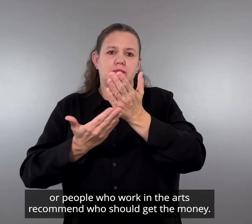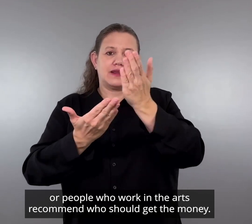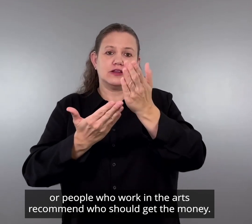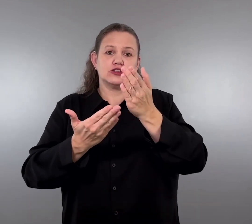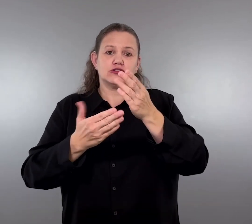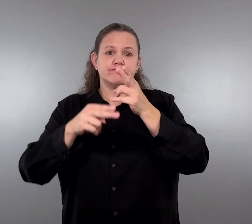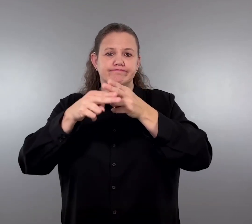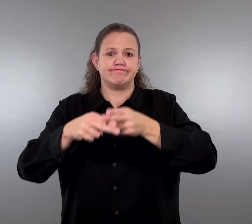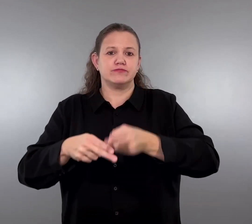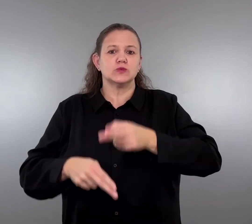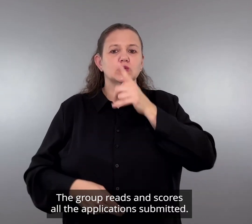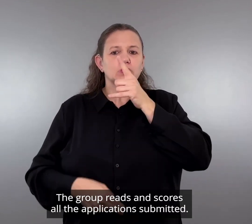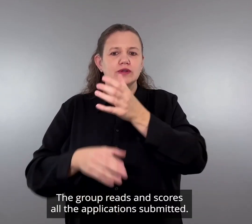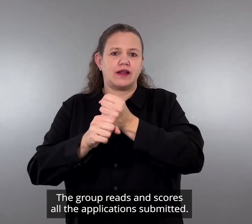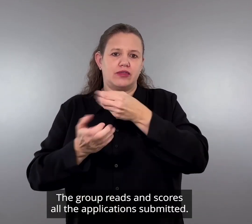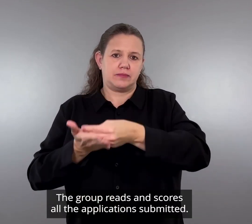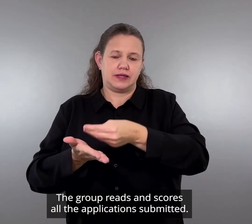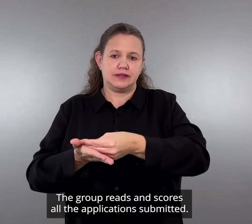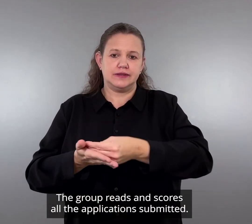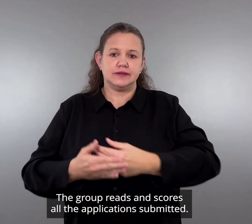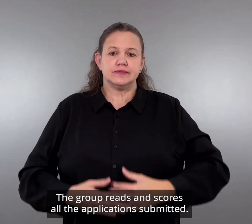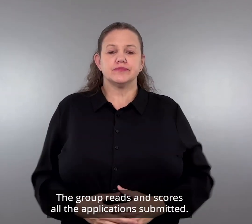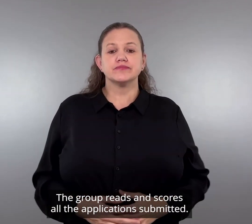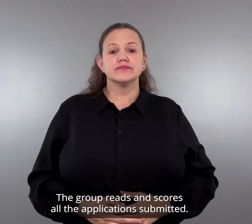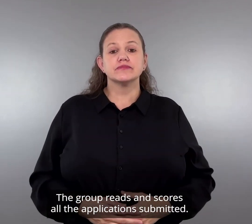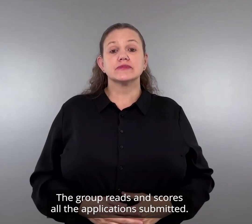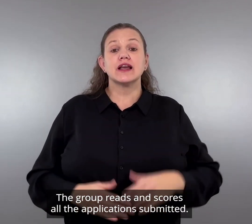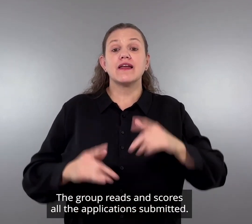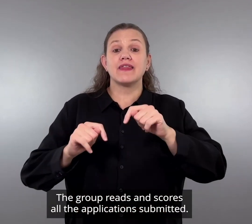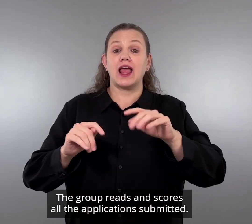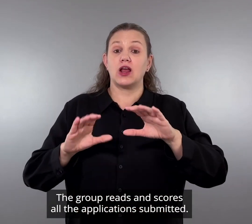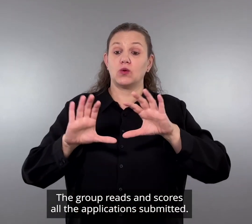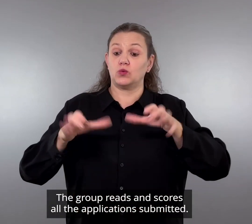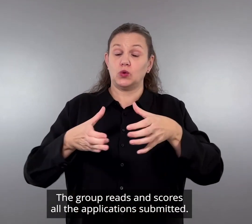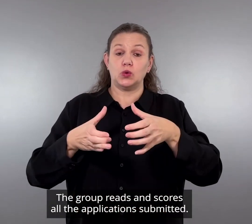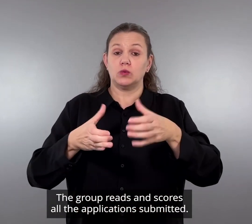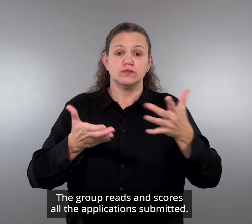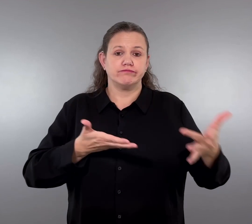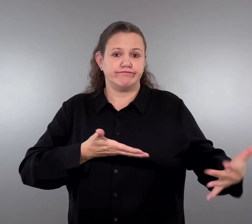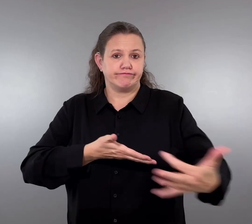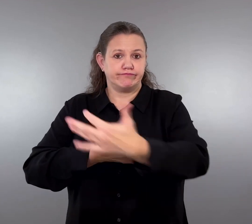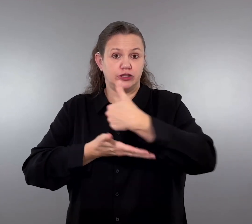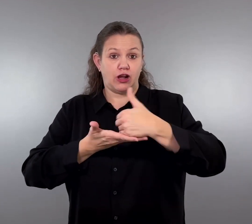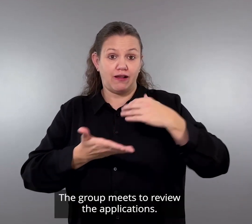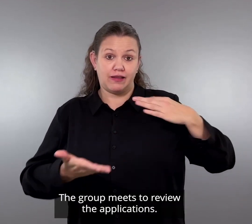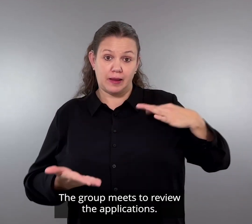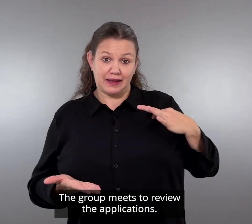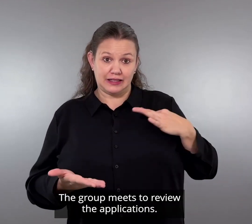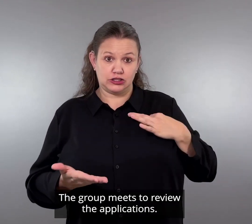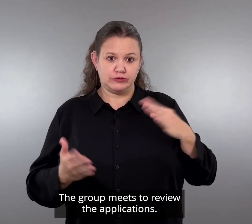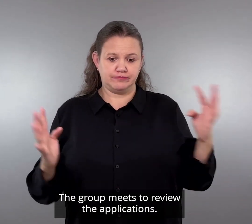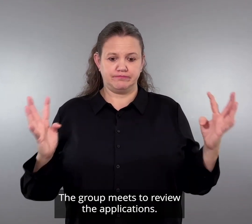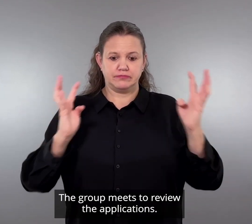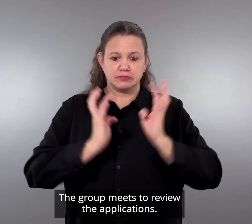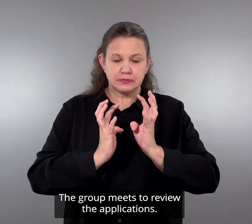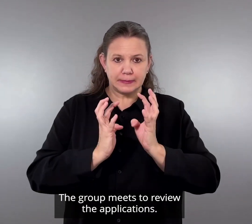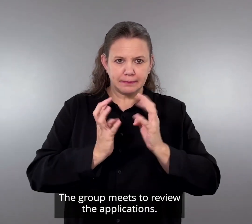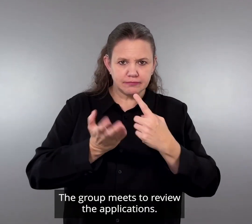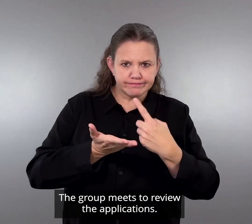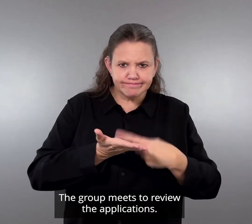money. The group reads and scores all the applications submitted. The group meets to review the